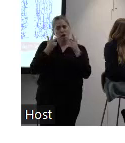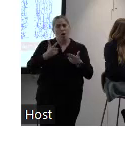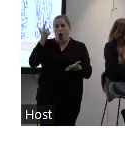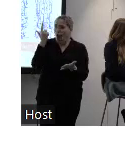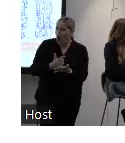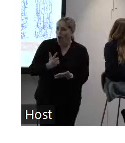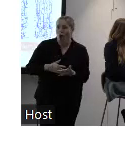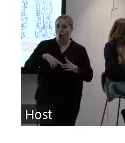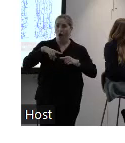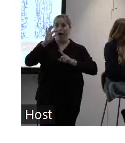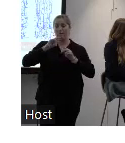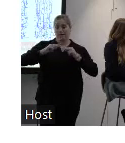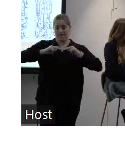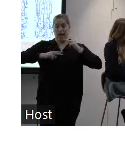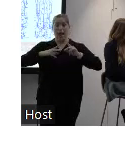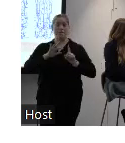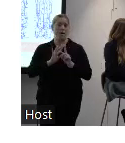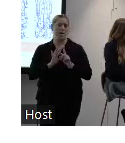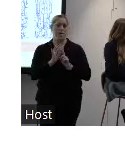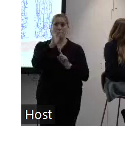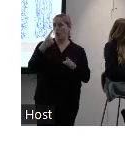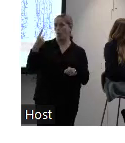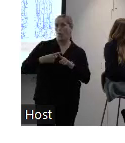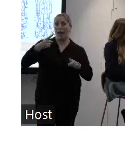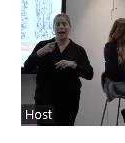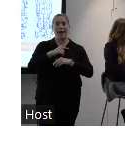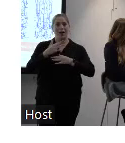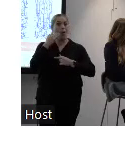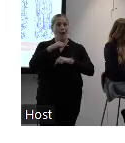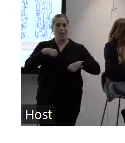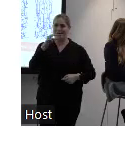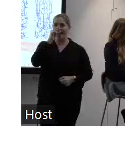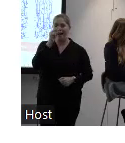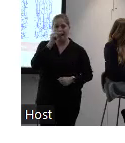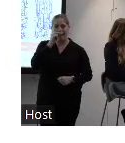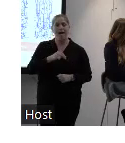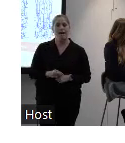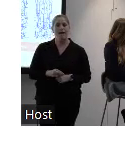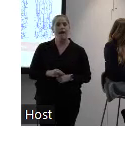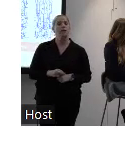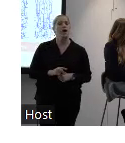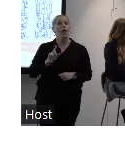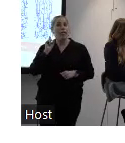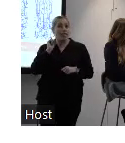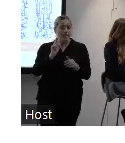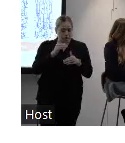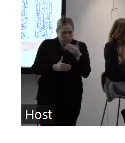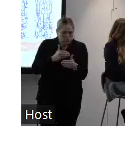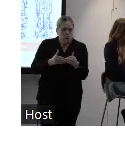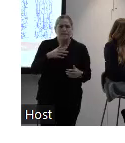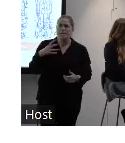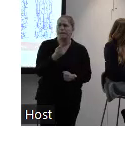young. Every single part of this process, this forming of these circuits, has to be really, really well